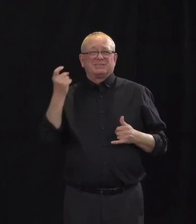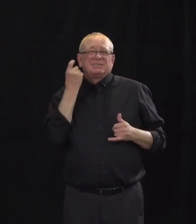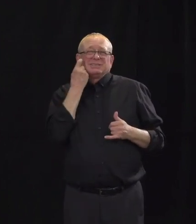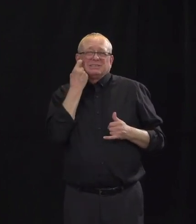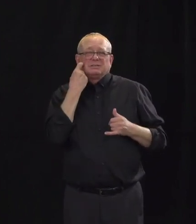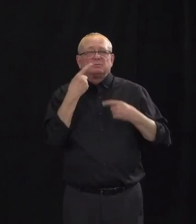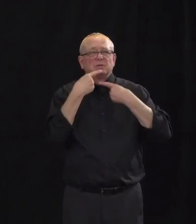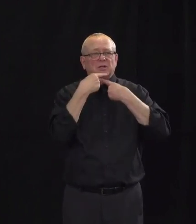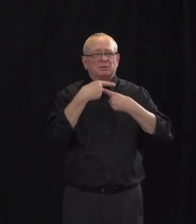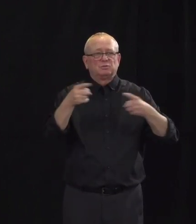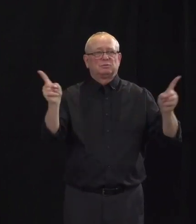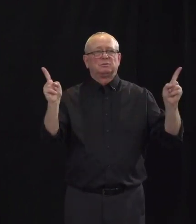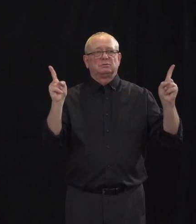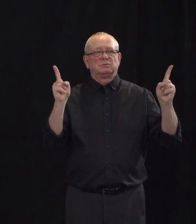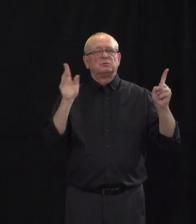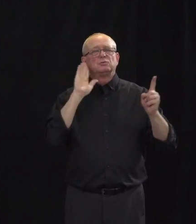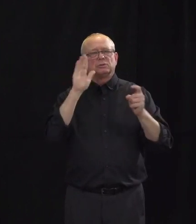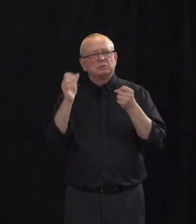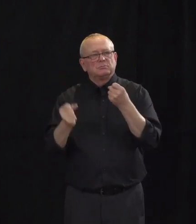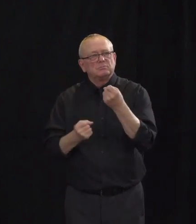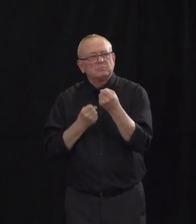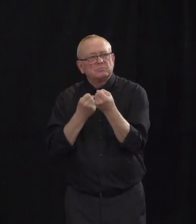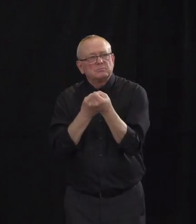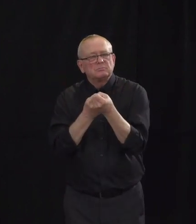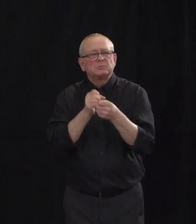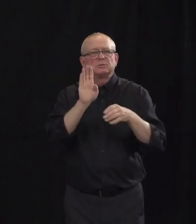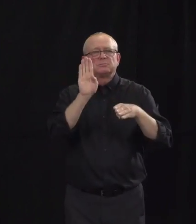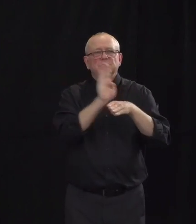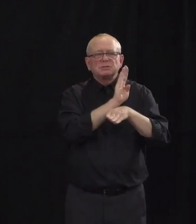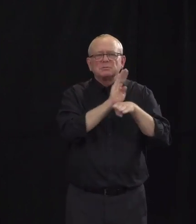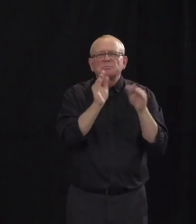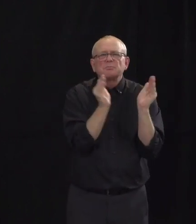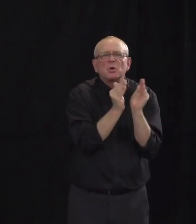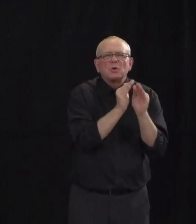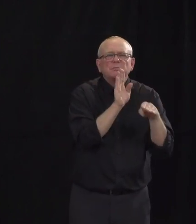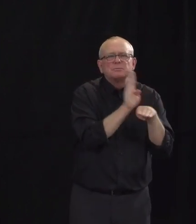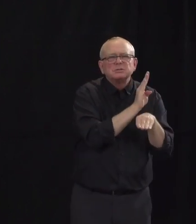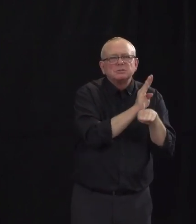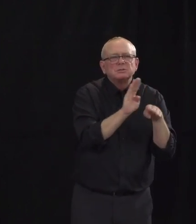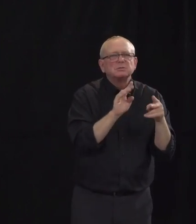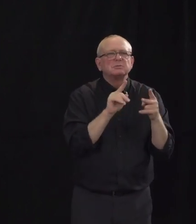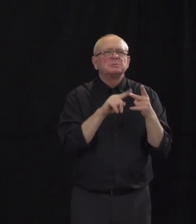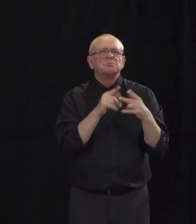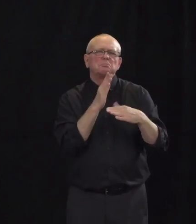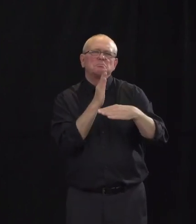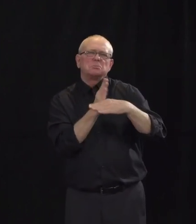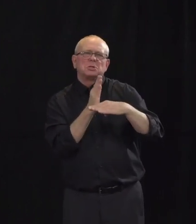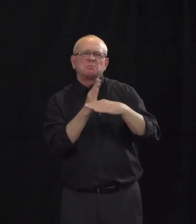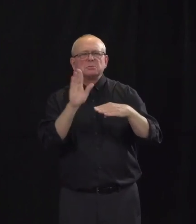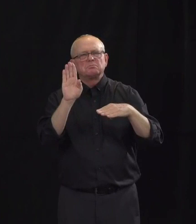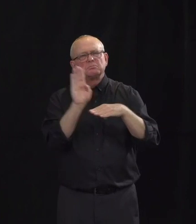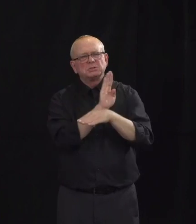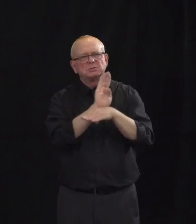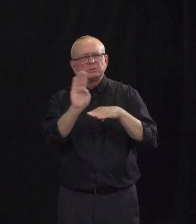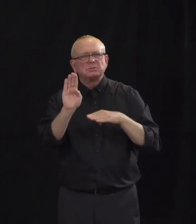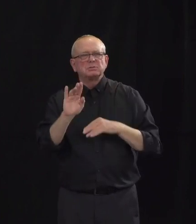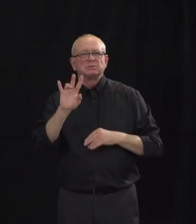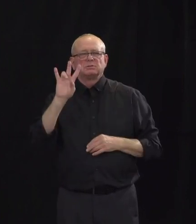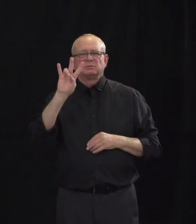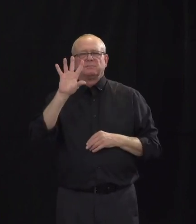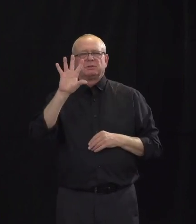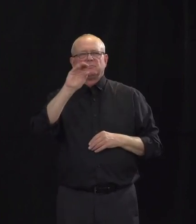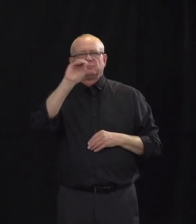salary replacement or subsidy program for the employees of small and medium-sized enterprises. This is something that I've